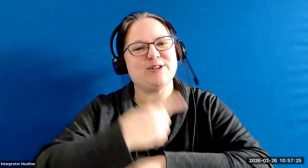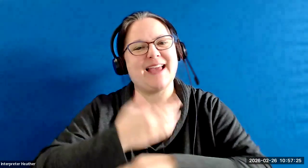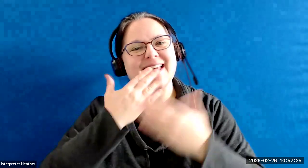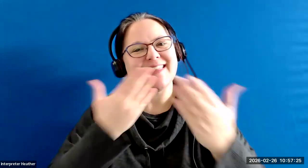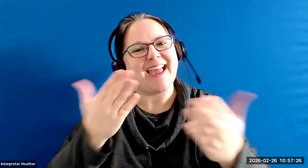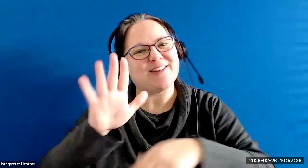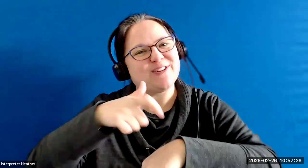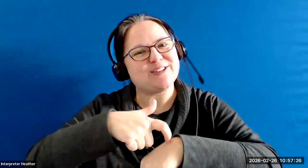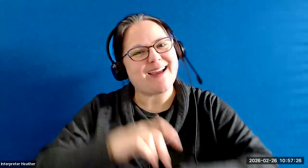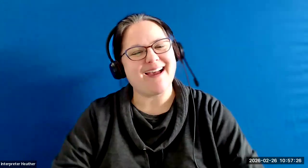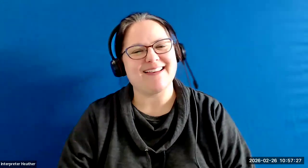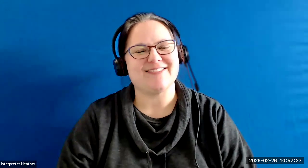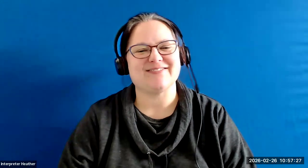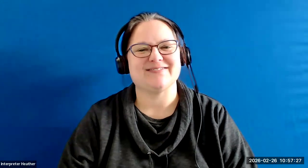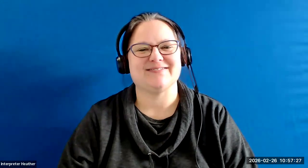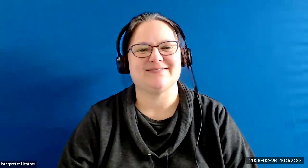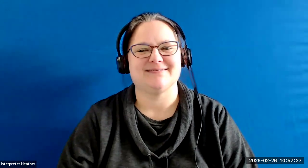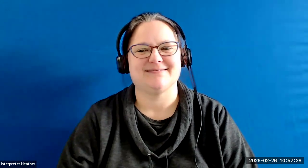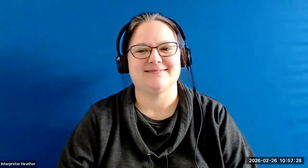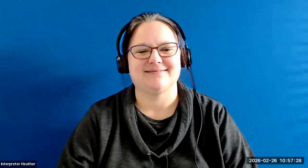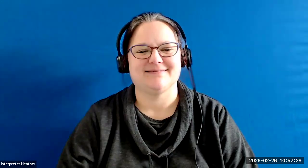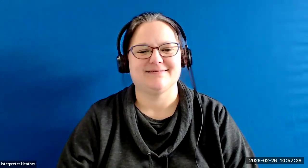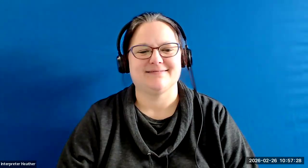Thank you so much for your time.